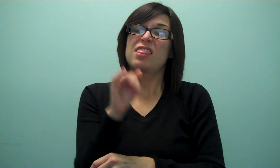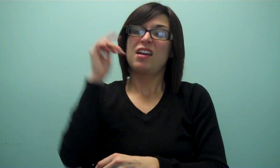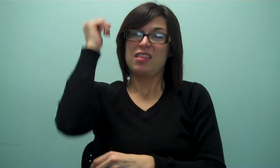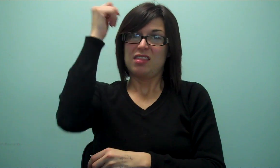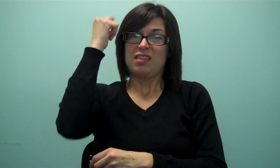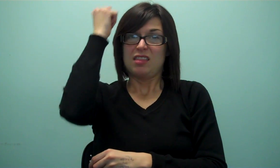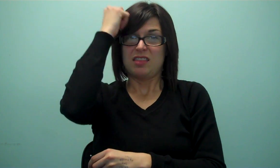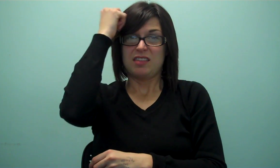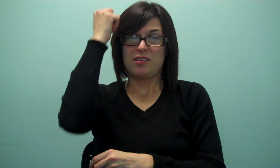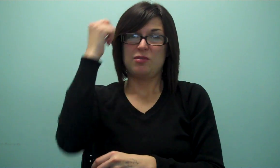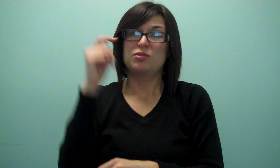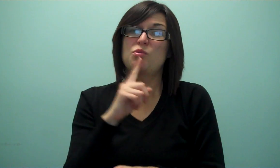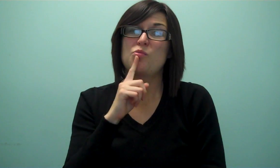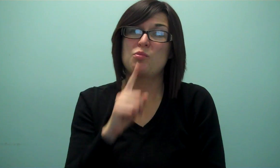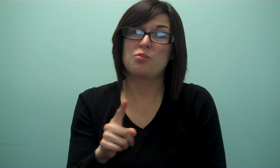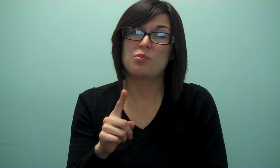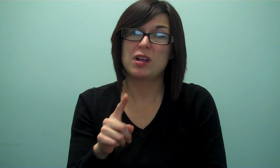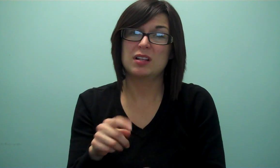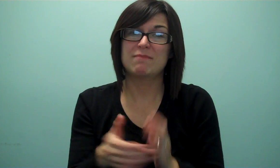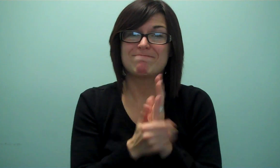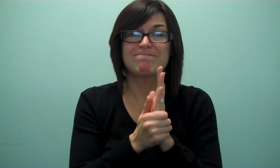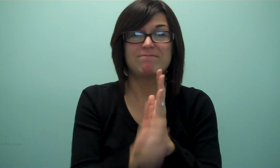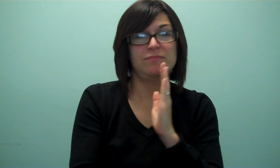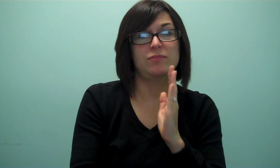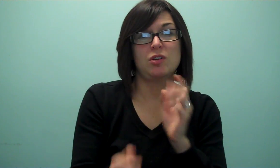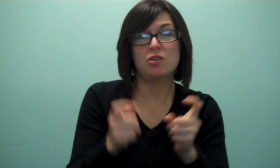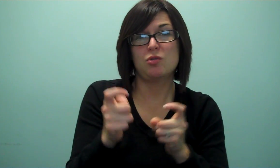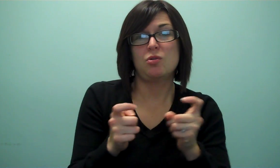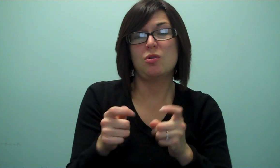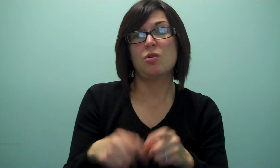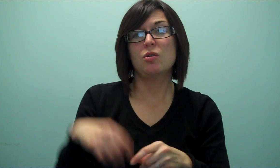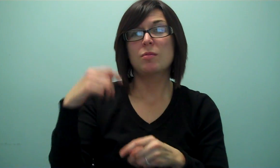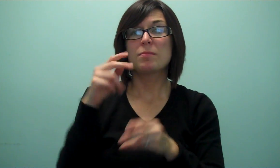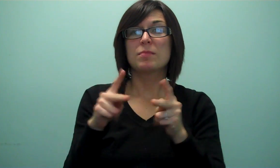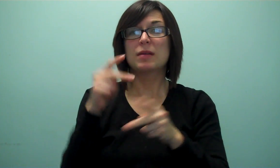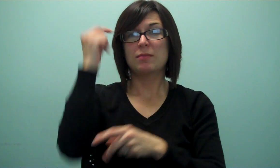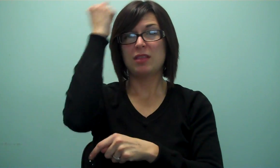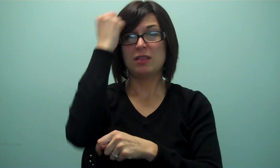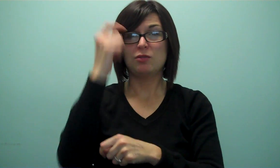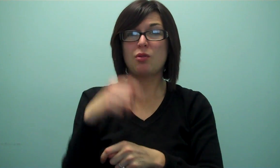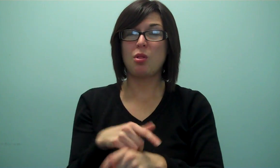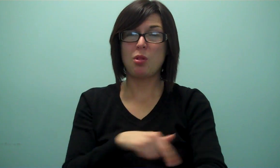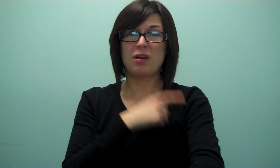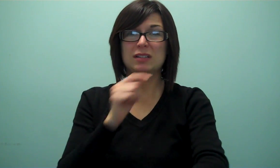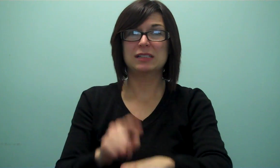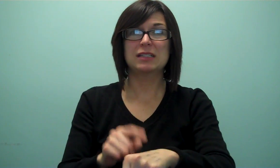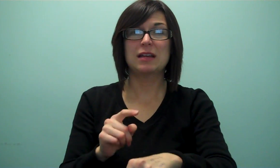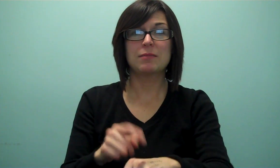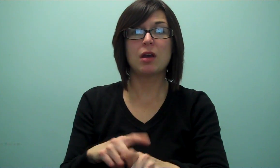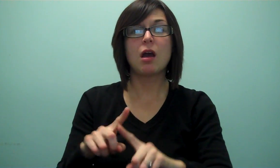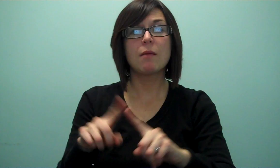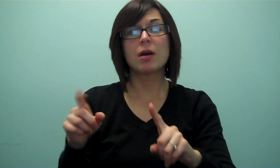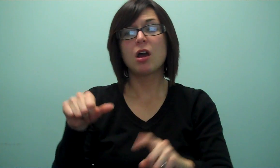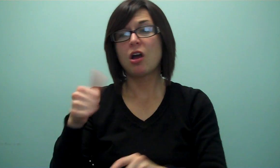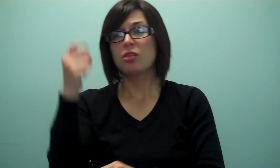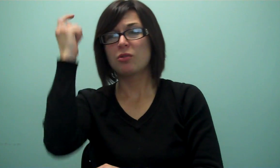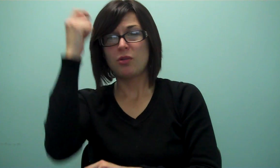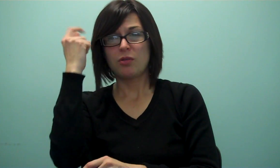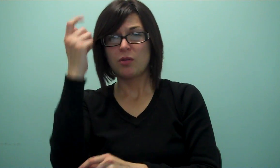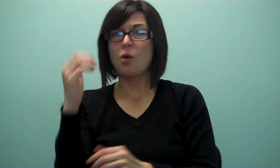ideas discussing what may have brought the people to the early Americas who developed into native cultures.